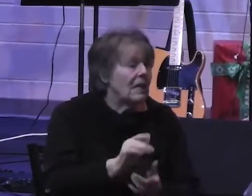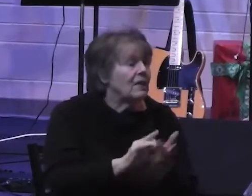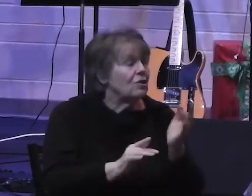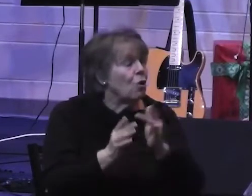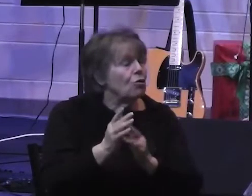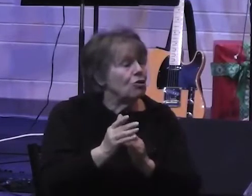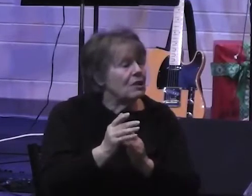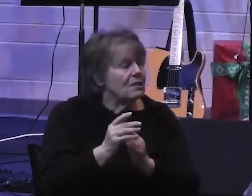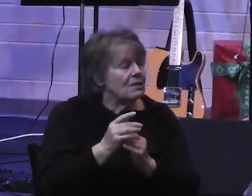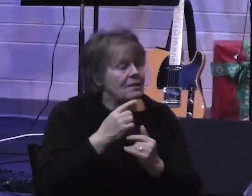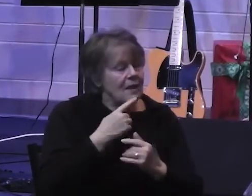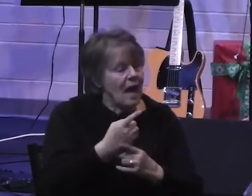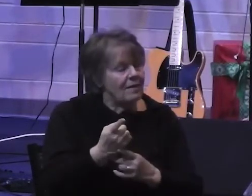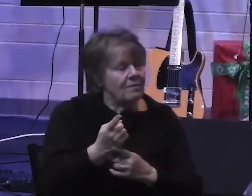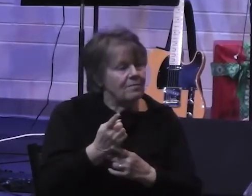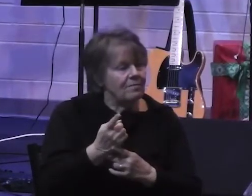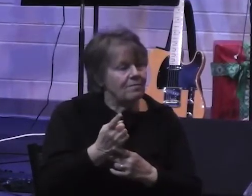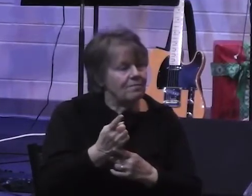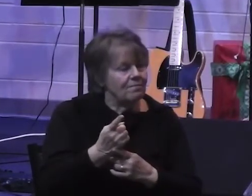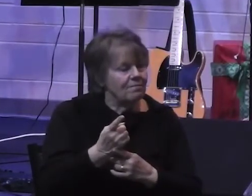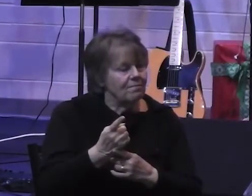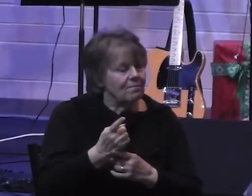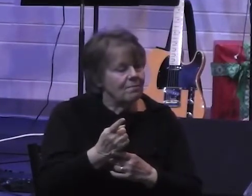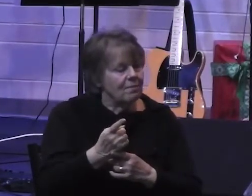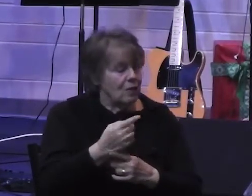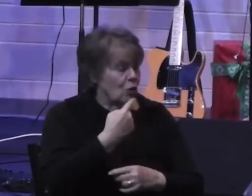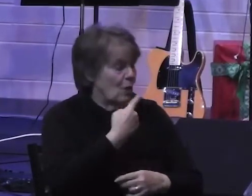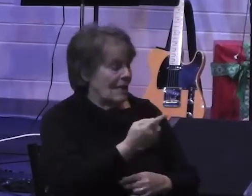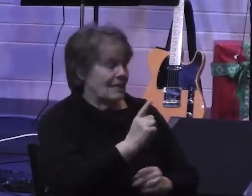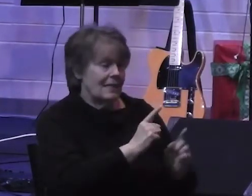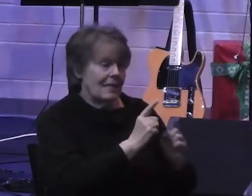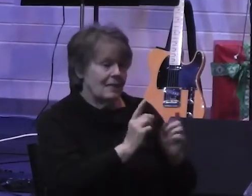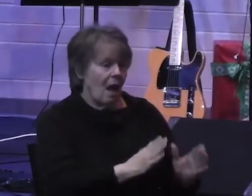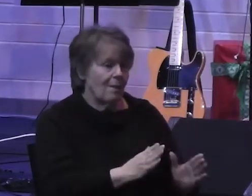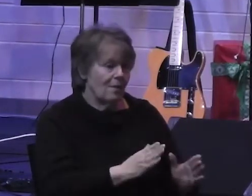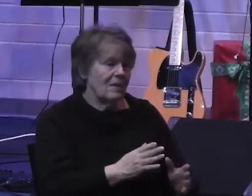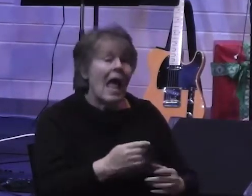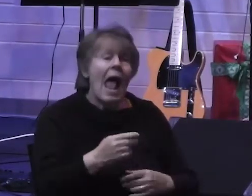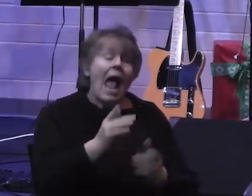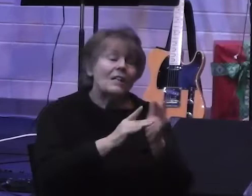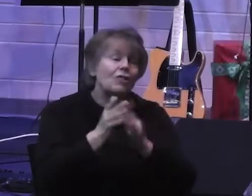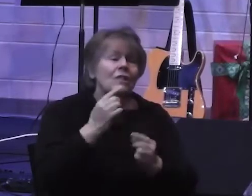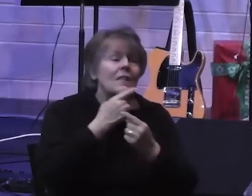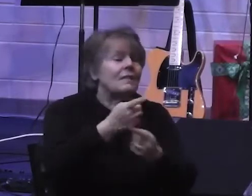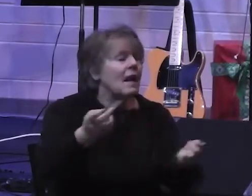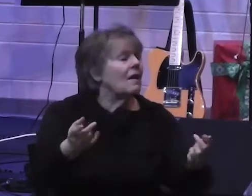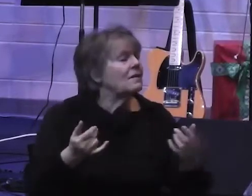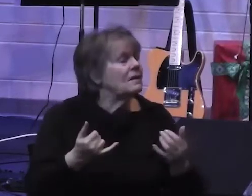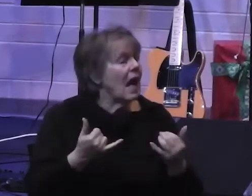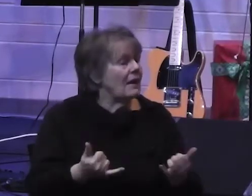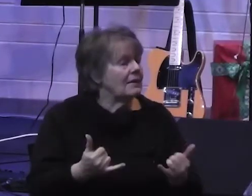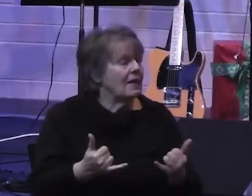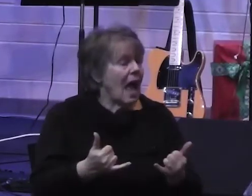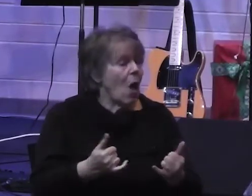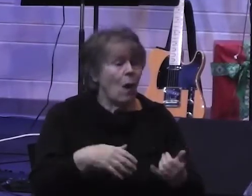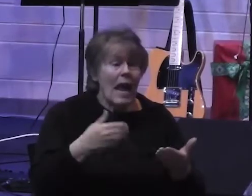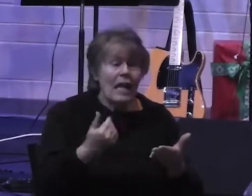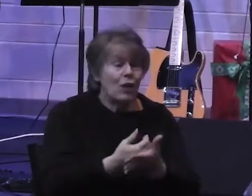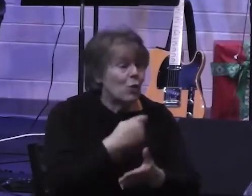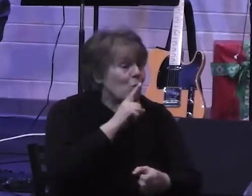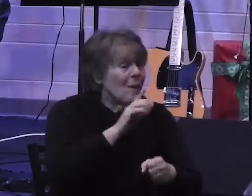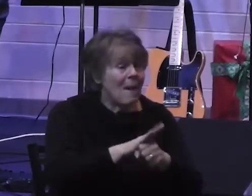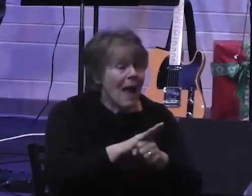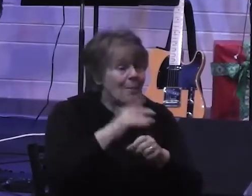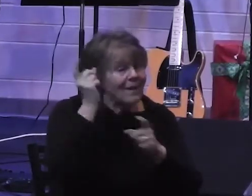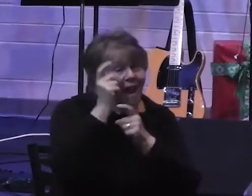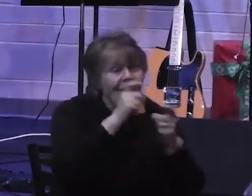So Jesus said to his disciples long ago, and he says as well to every one of us, a new commandment I